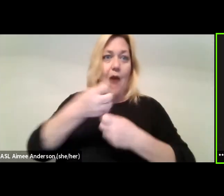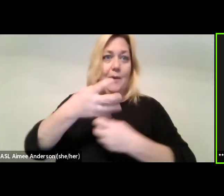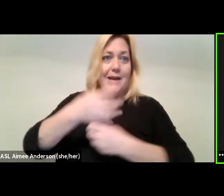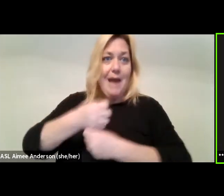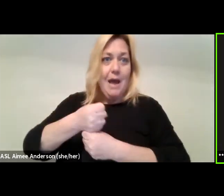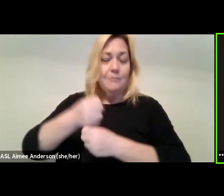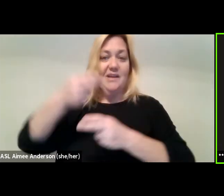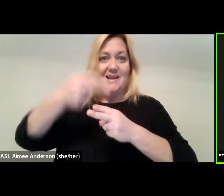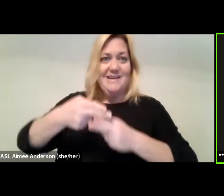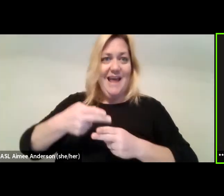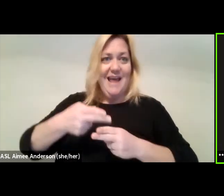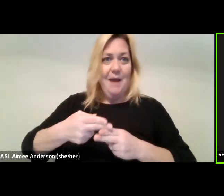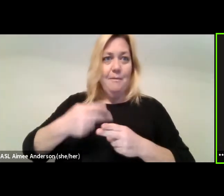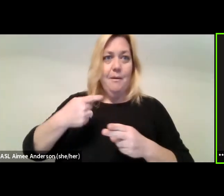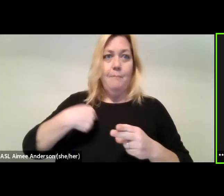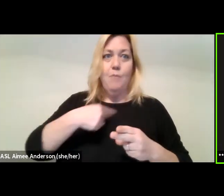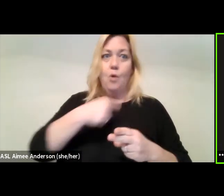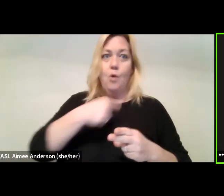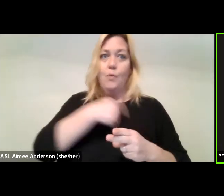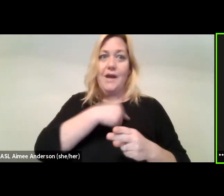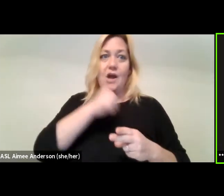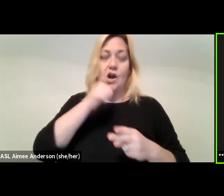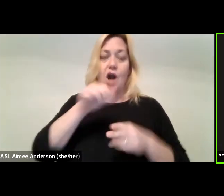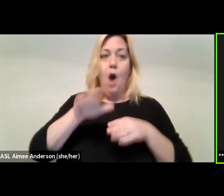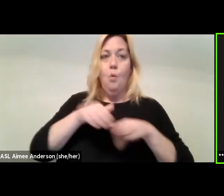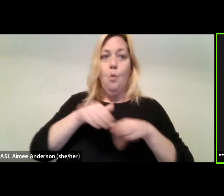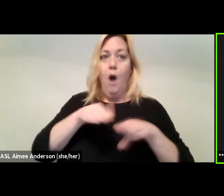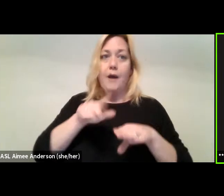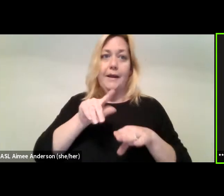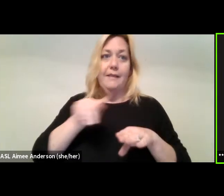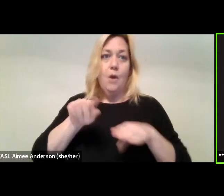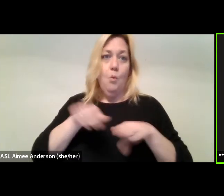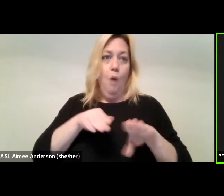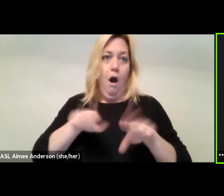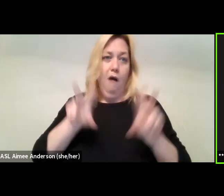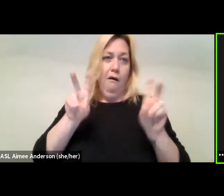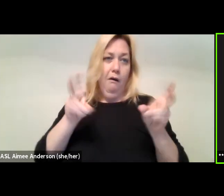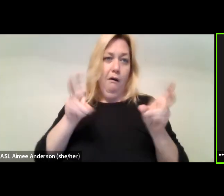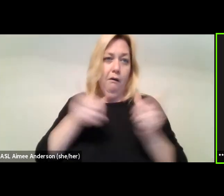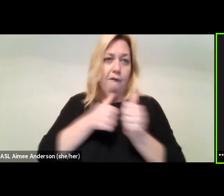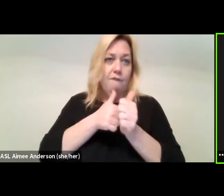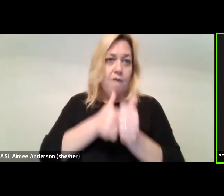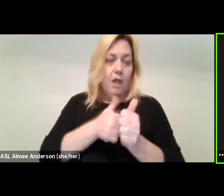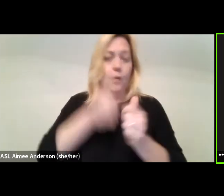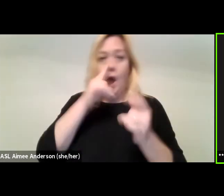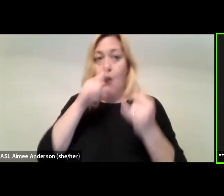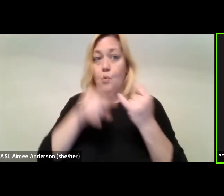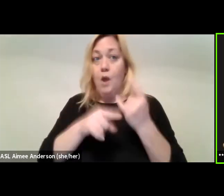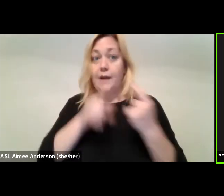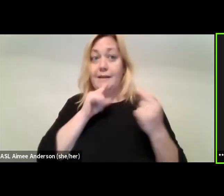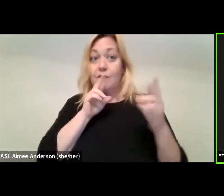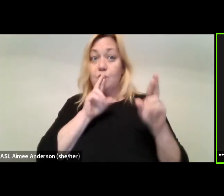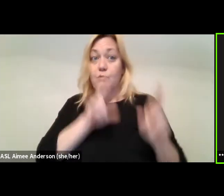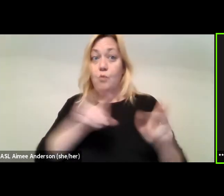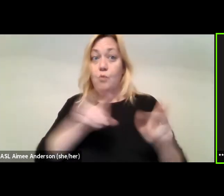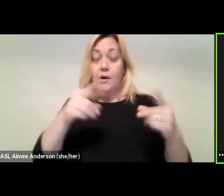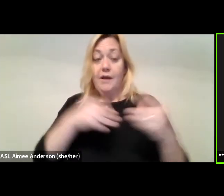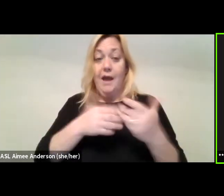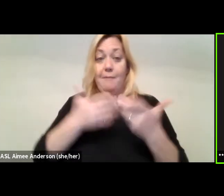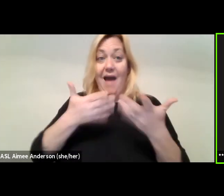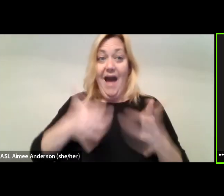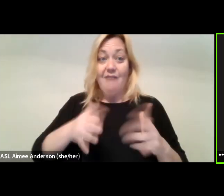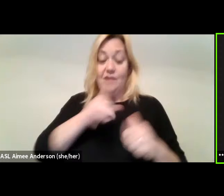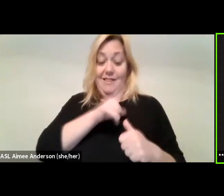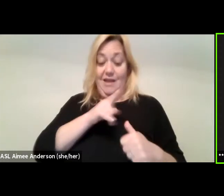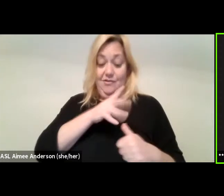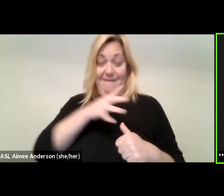but we are not walking the walk. It's ironically that this report came after that the legislative committee